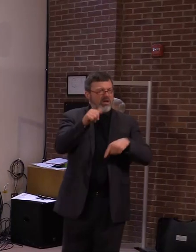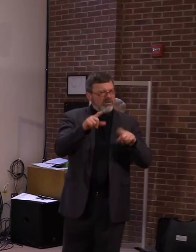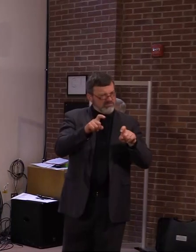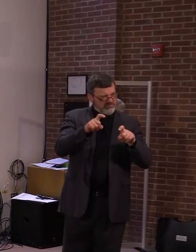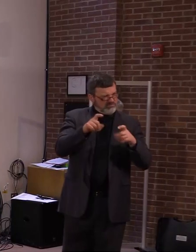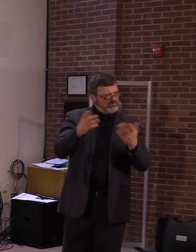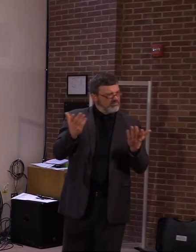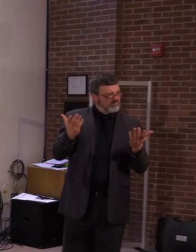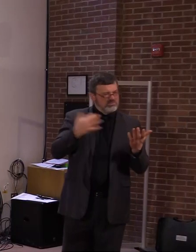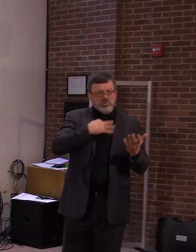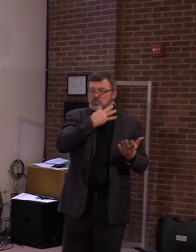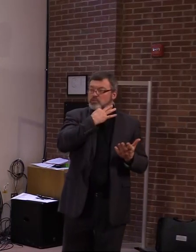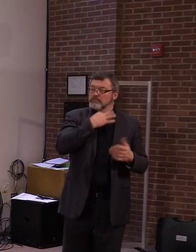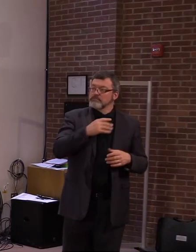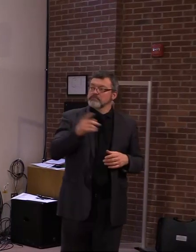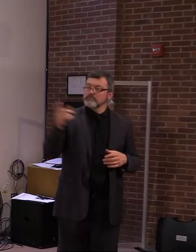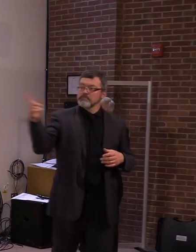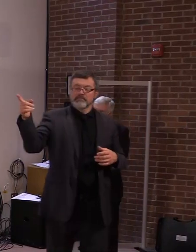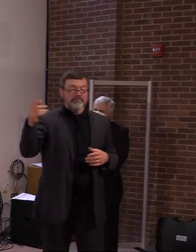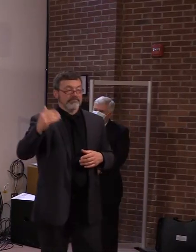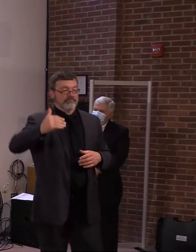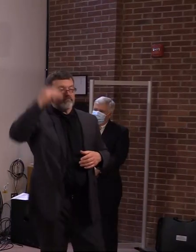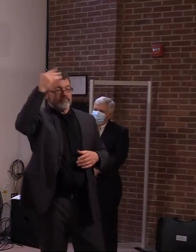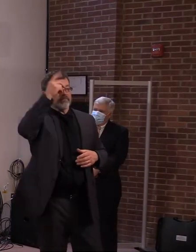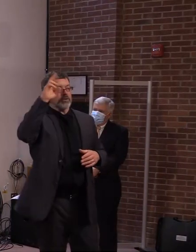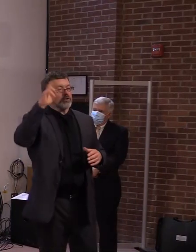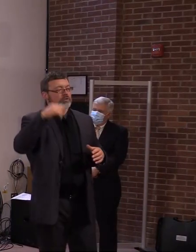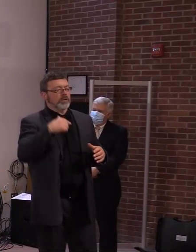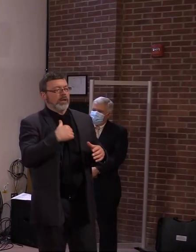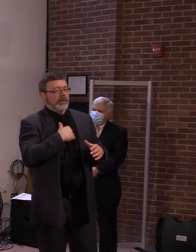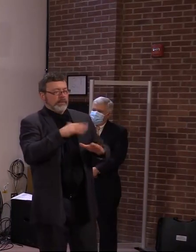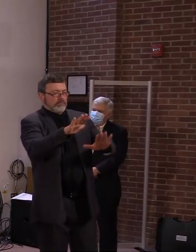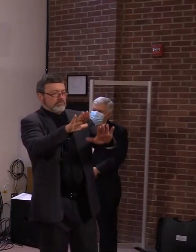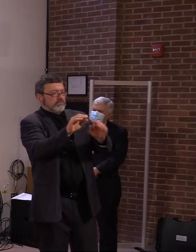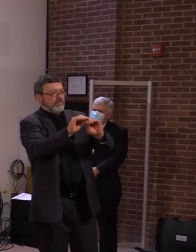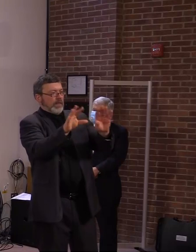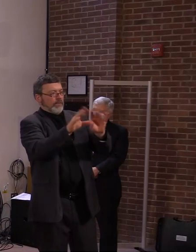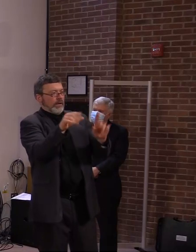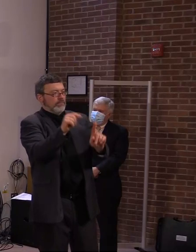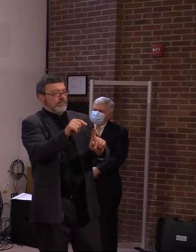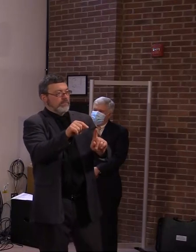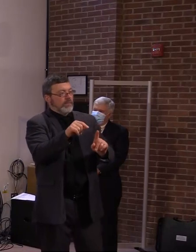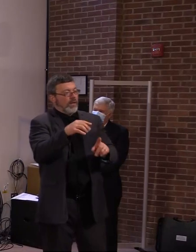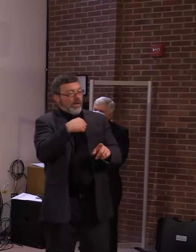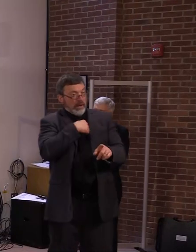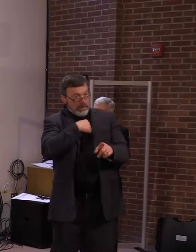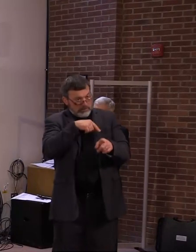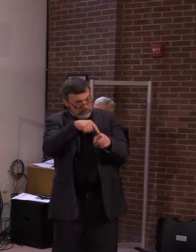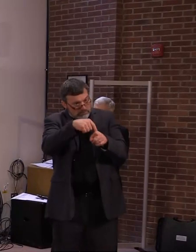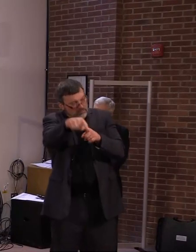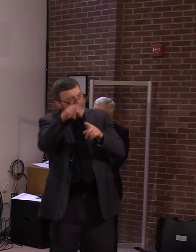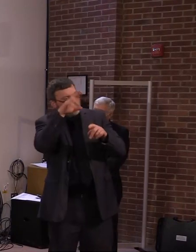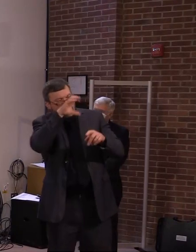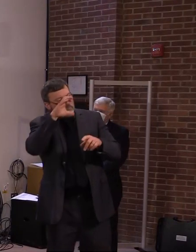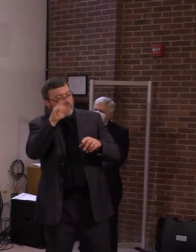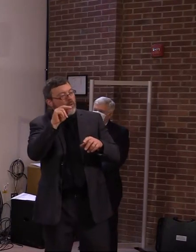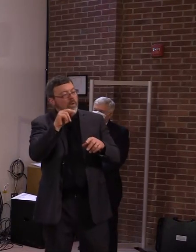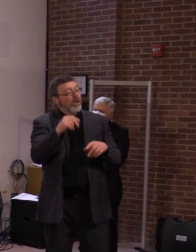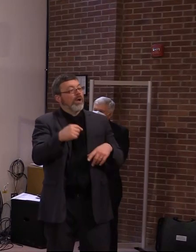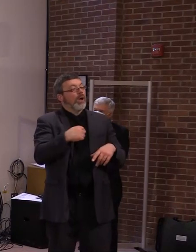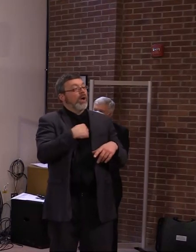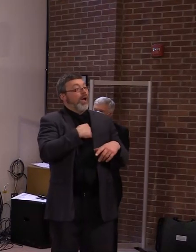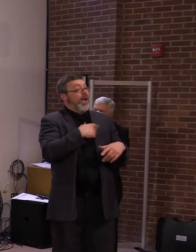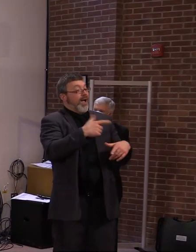Yeah, Greg, just to correct you a little, it's not testing for variants, it's just testing positive results to see if there's a variant